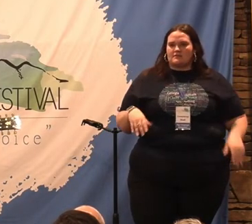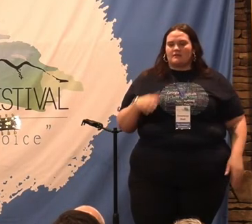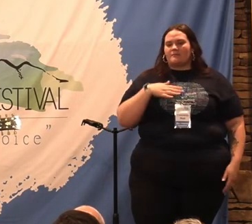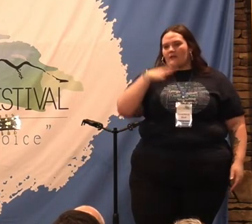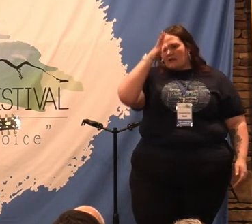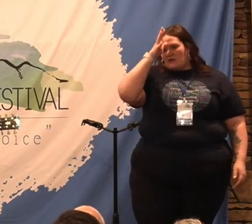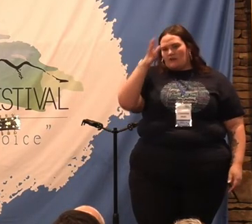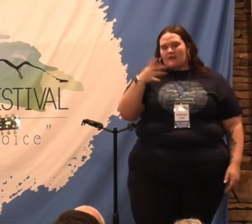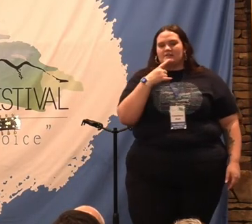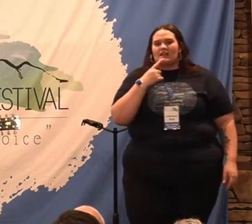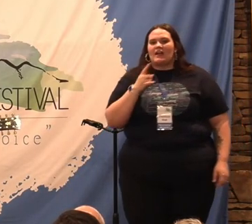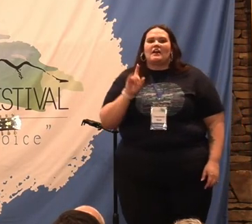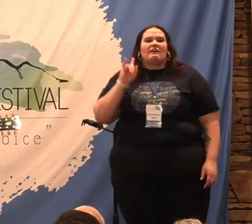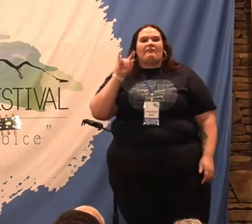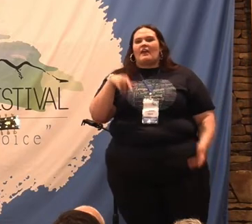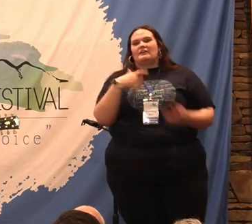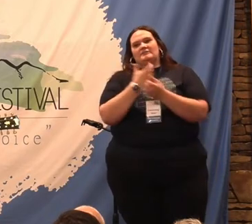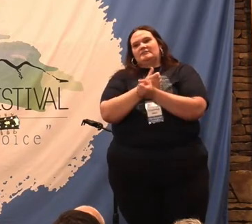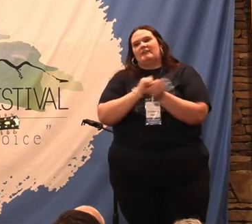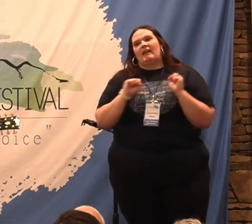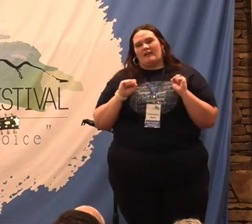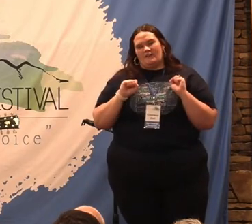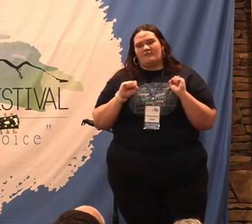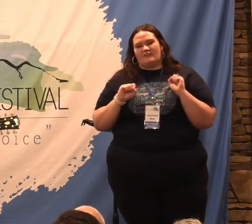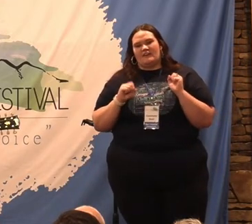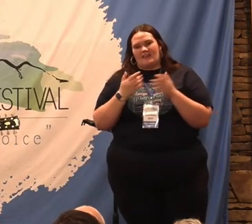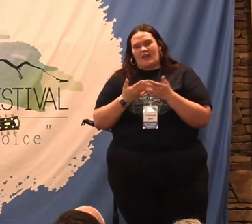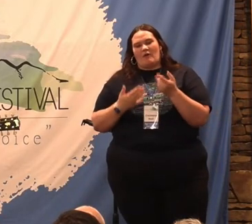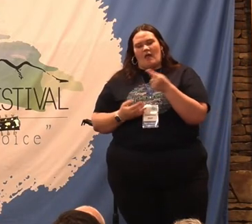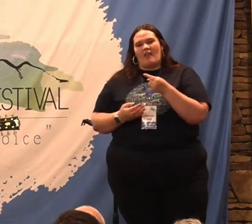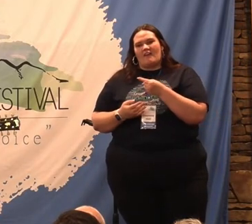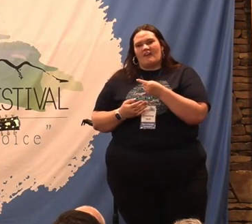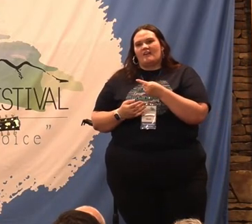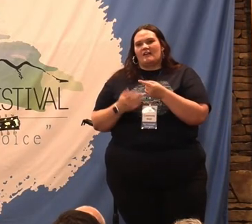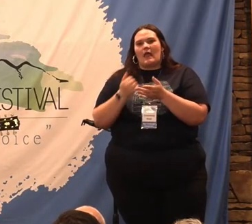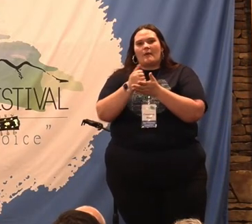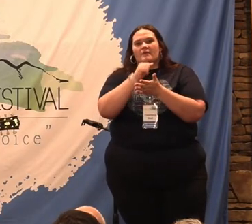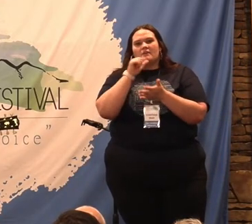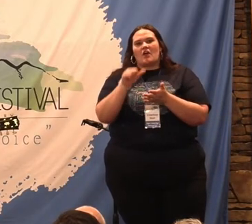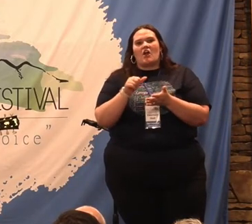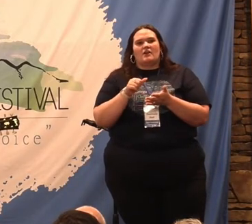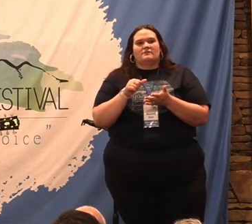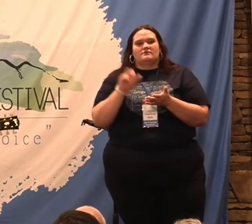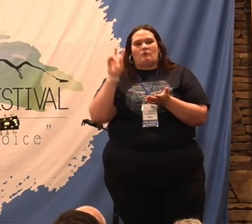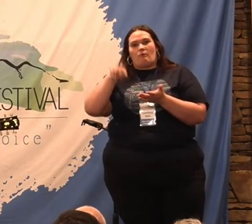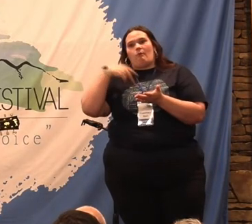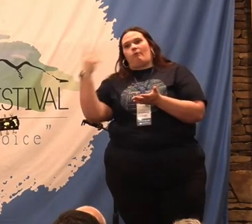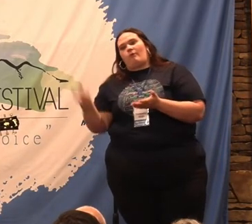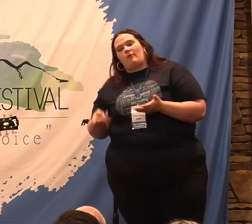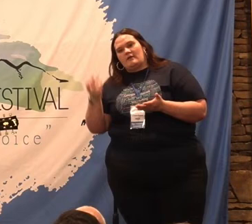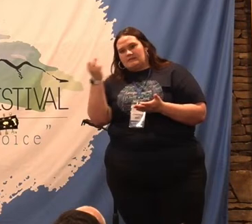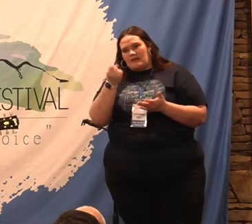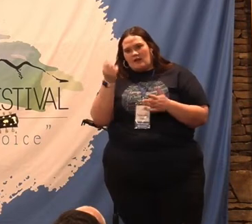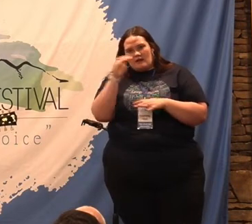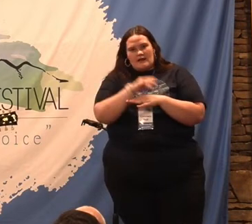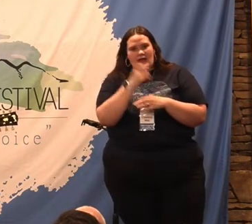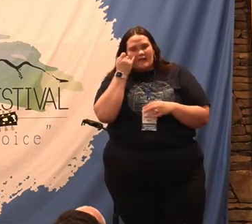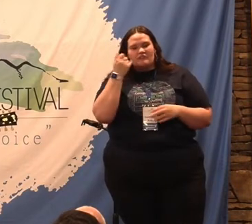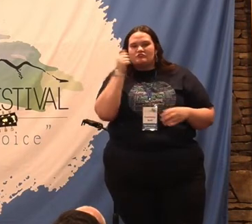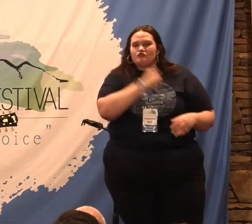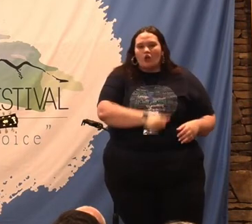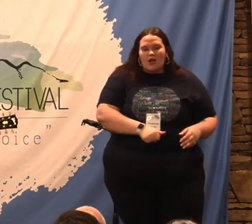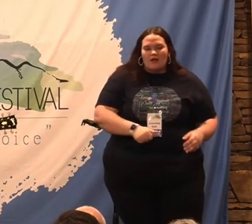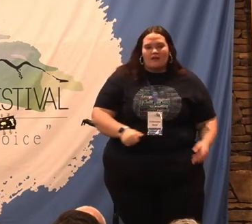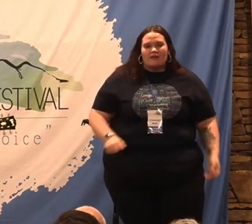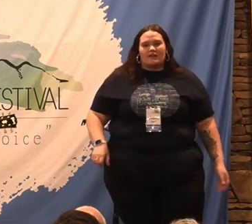a safety factor right there." He said, "that keep you from turning over Saturday night if you get drunk."